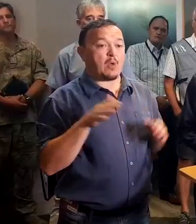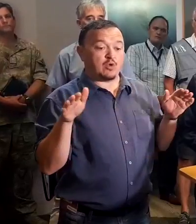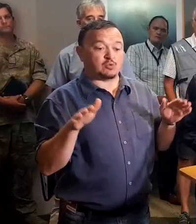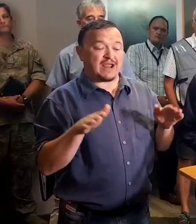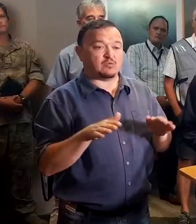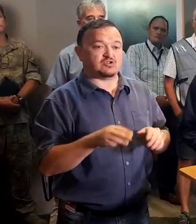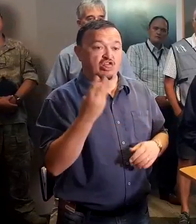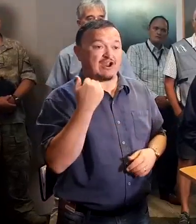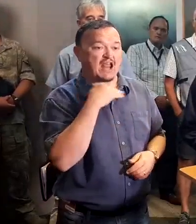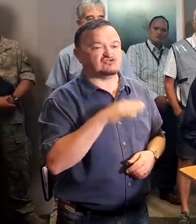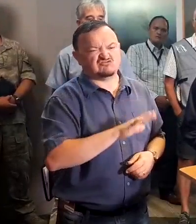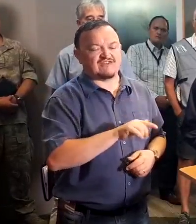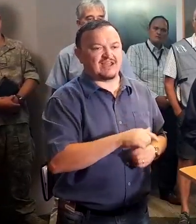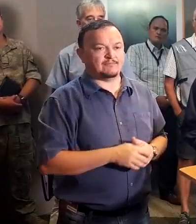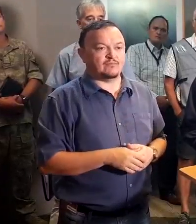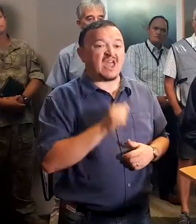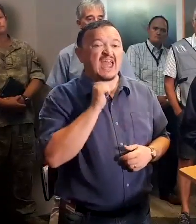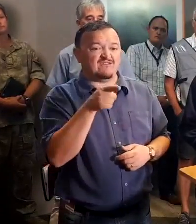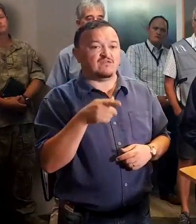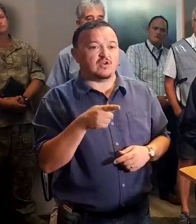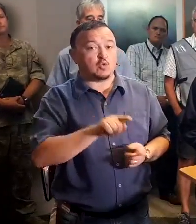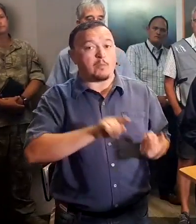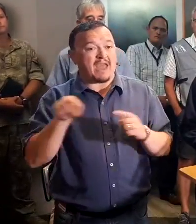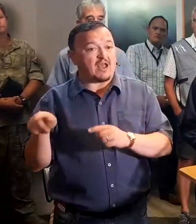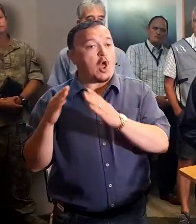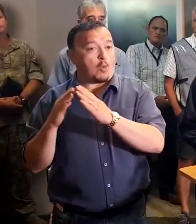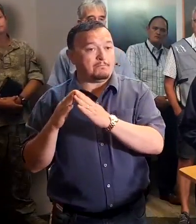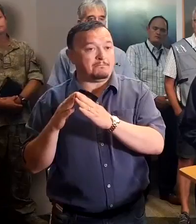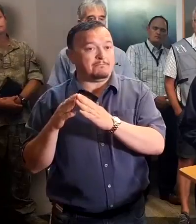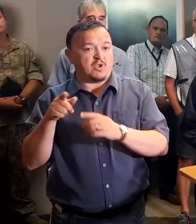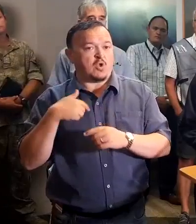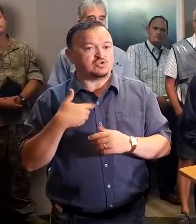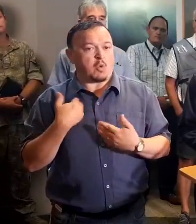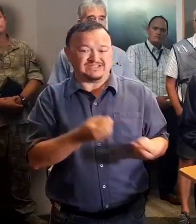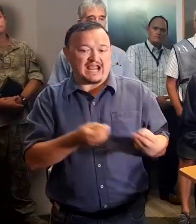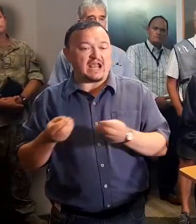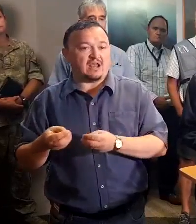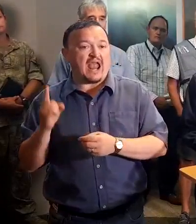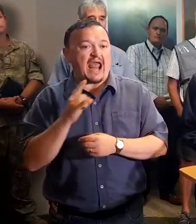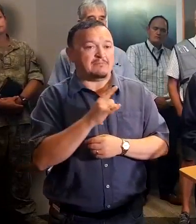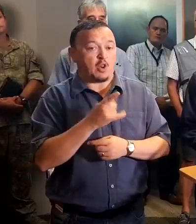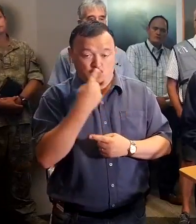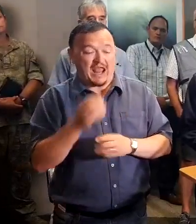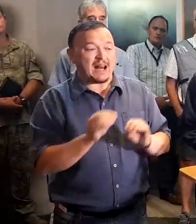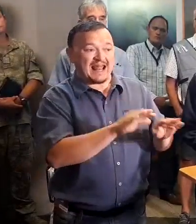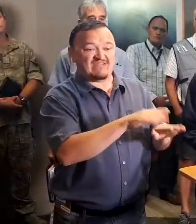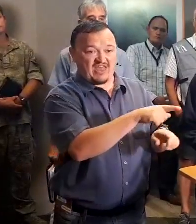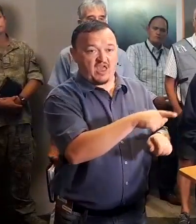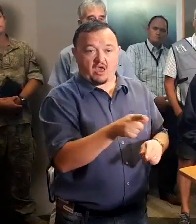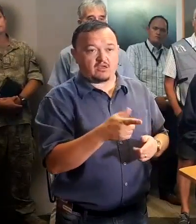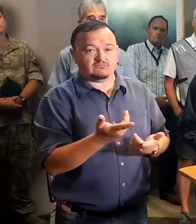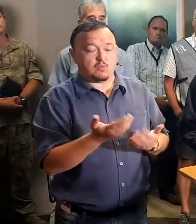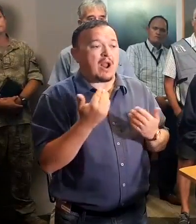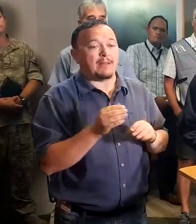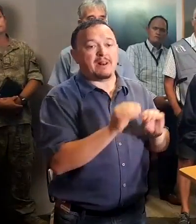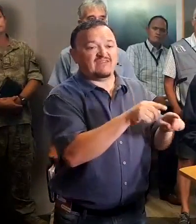you would prefer to leave your animals at the showgrounds, please do so. That facility is going to be running for as long as it is required. So it is obviously a